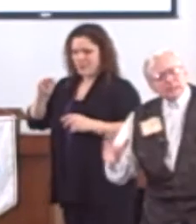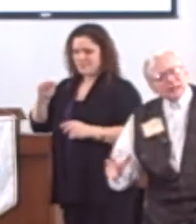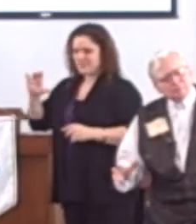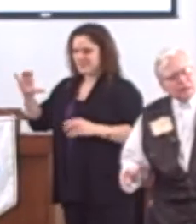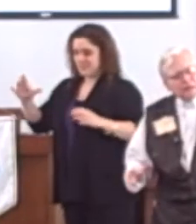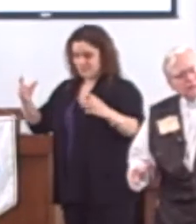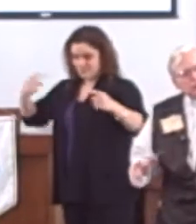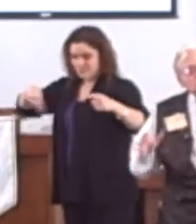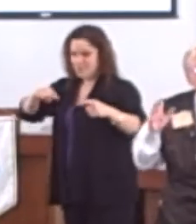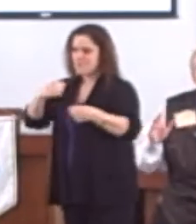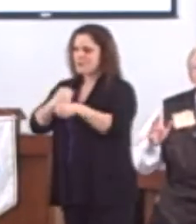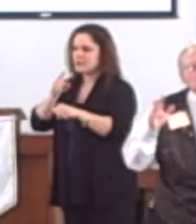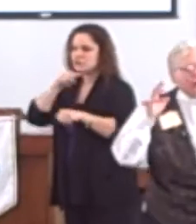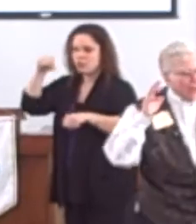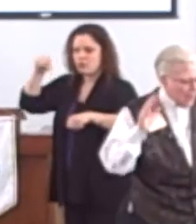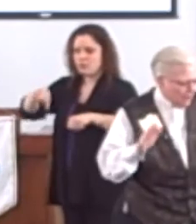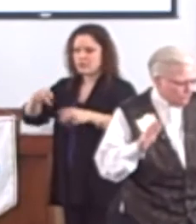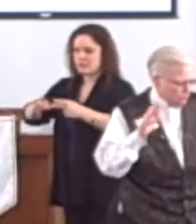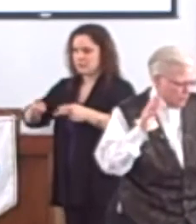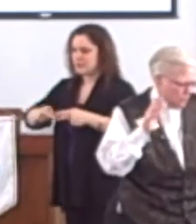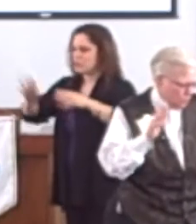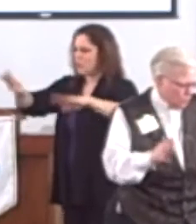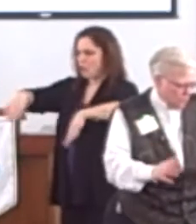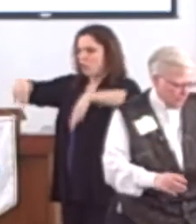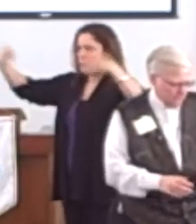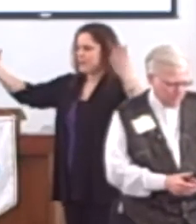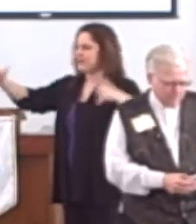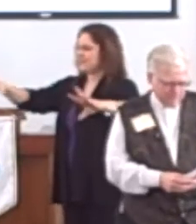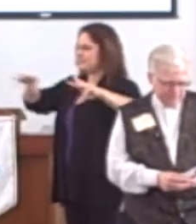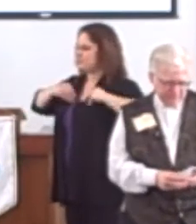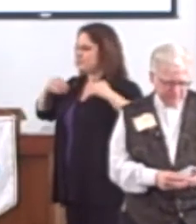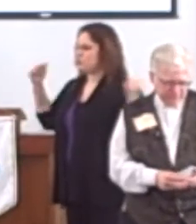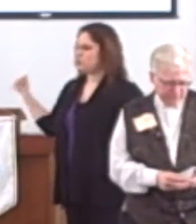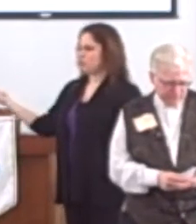and accepting to everyone.